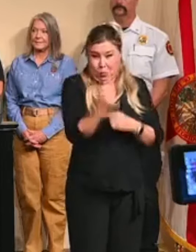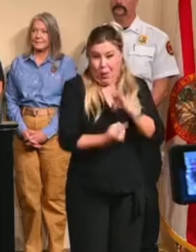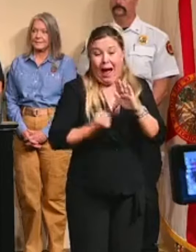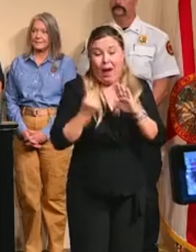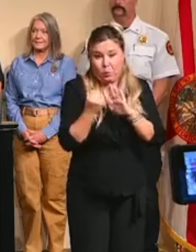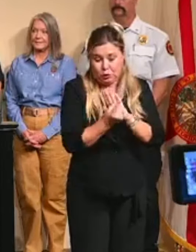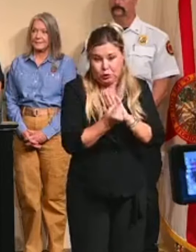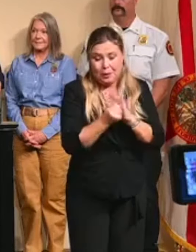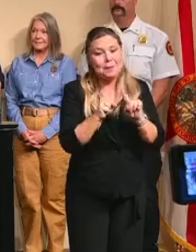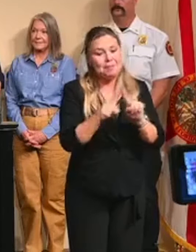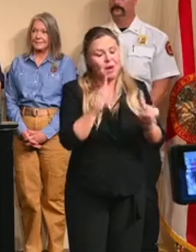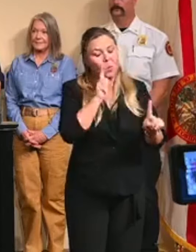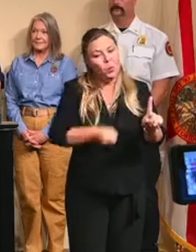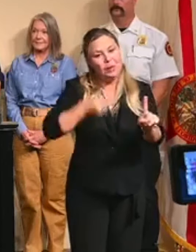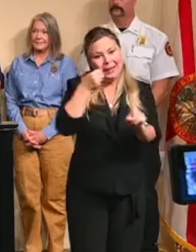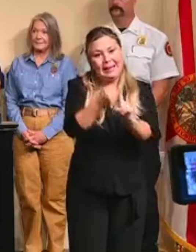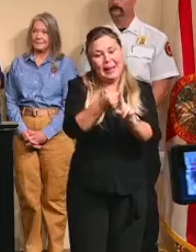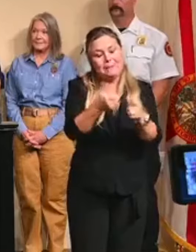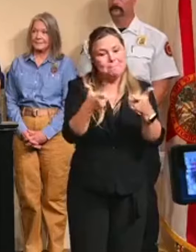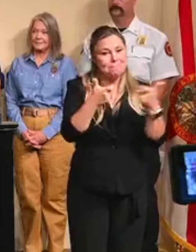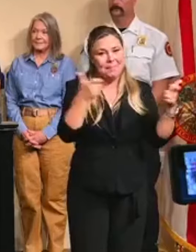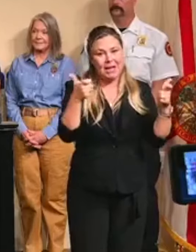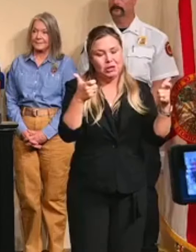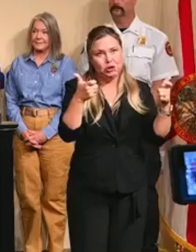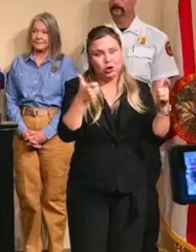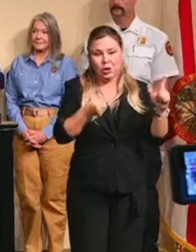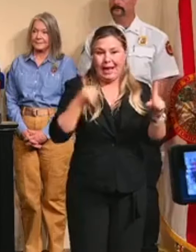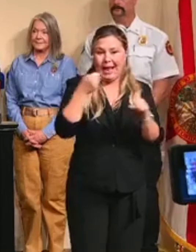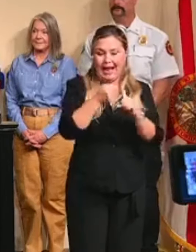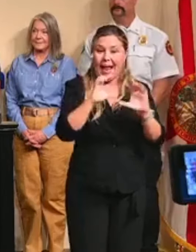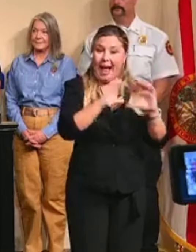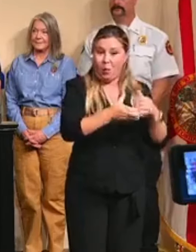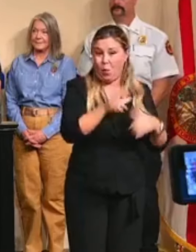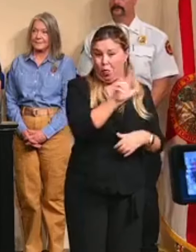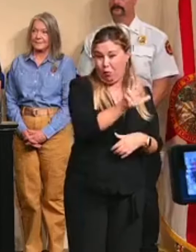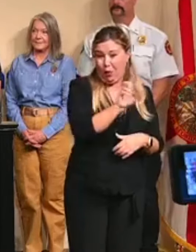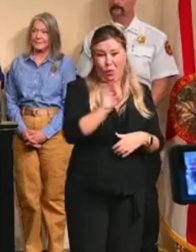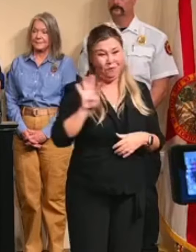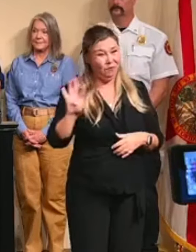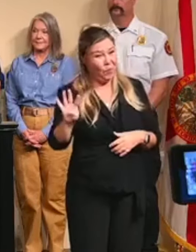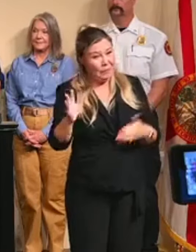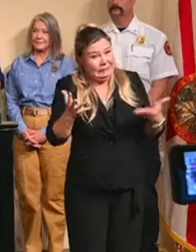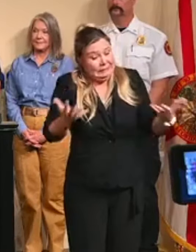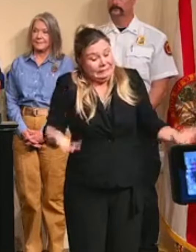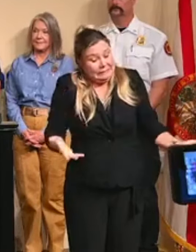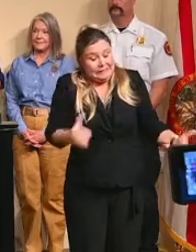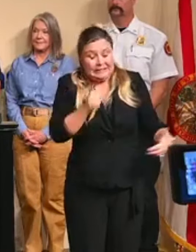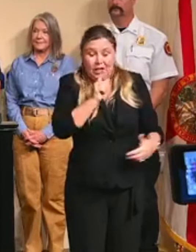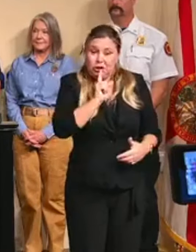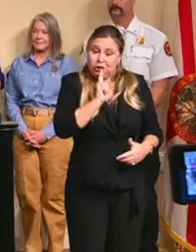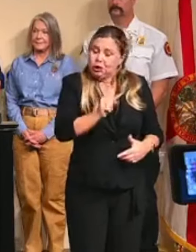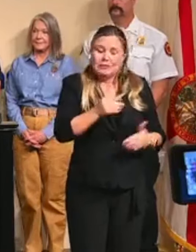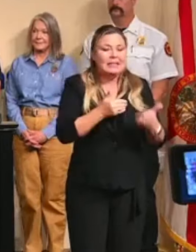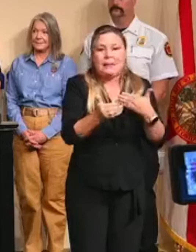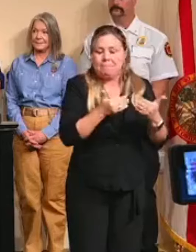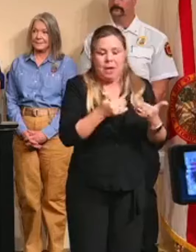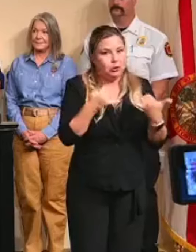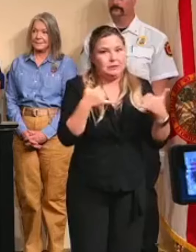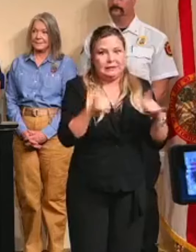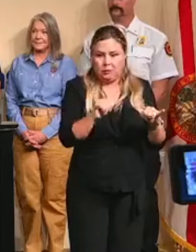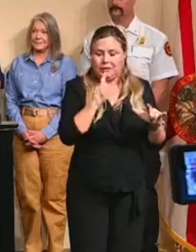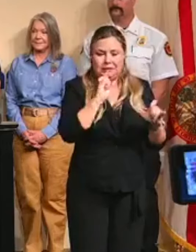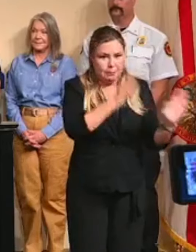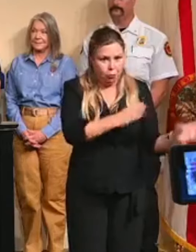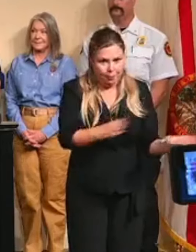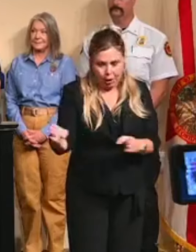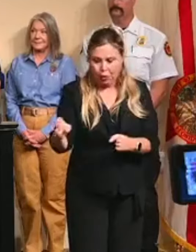hours. But this is going to hit us at a major category 3 or 4. It's argumentative, it's subjective, it doesn't matter. We're going to take on massive storm